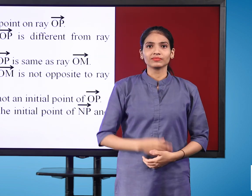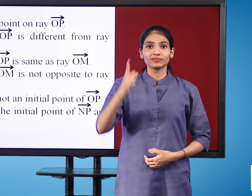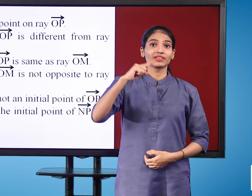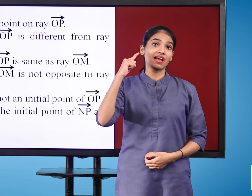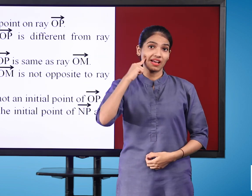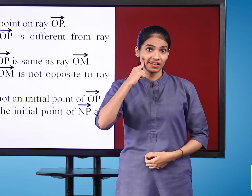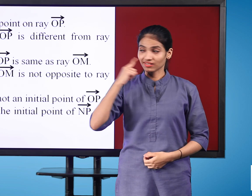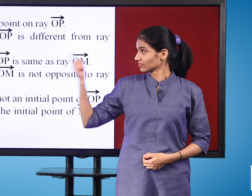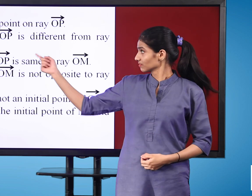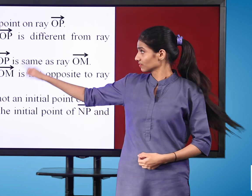I.